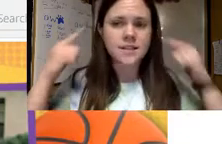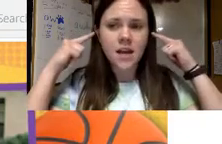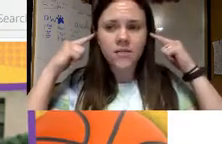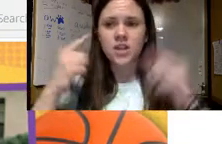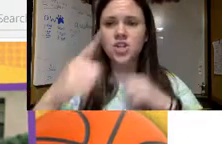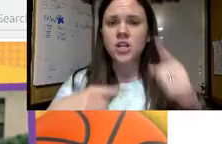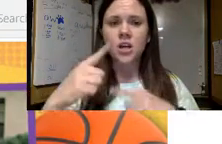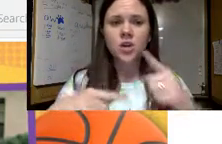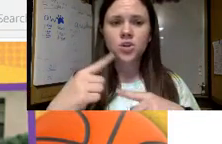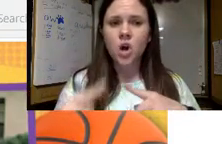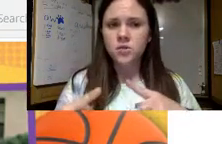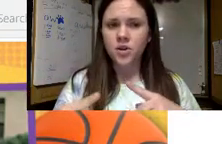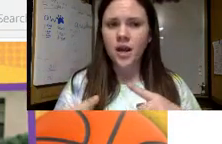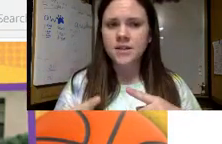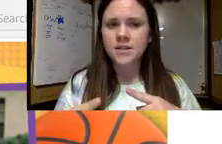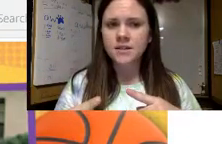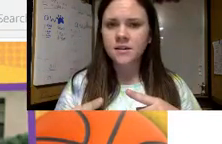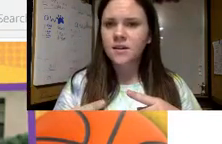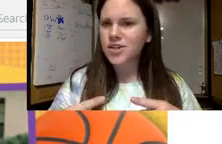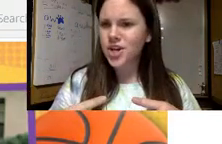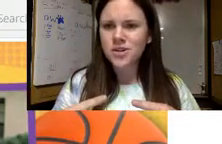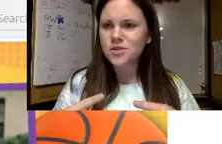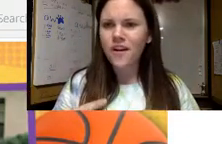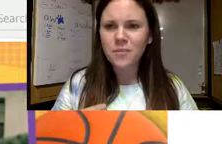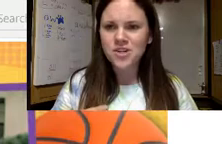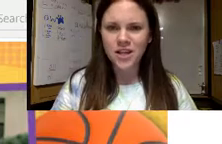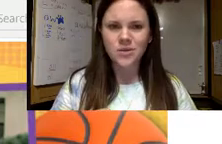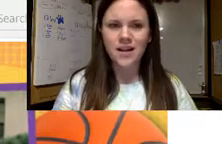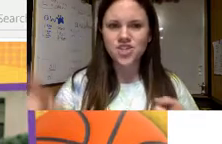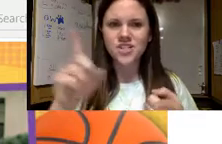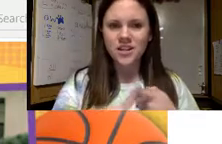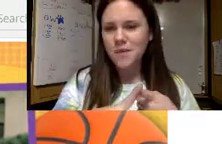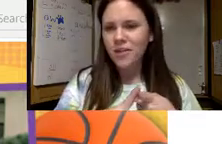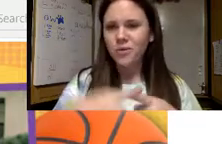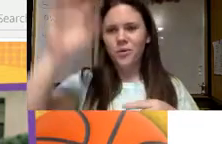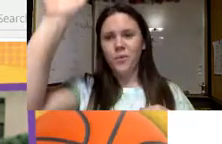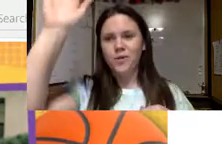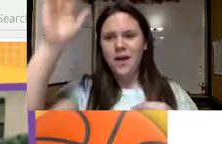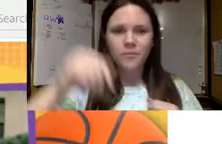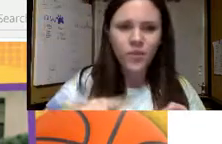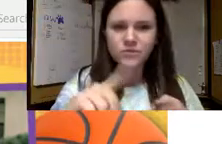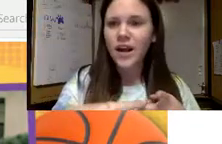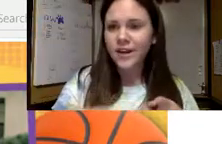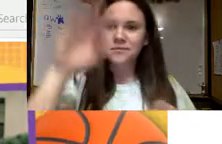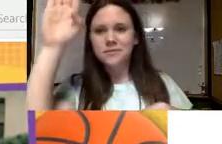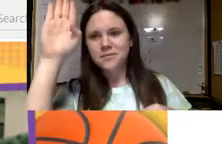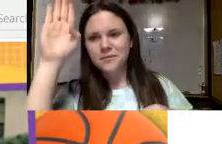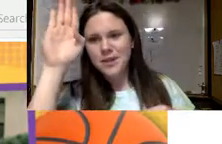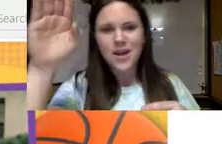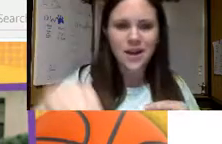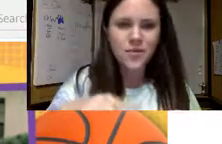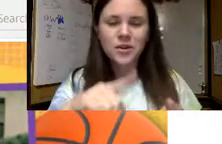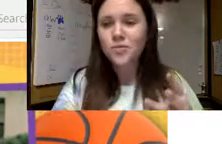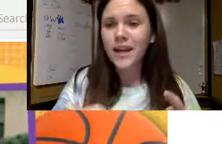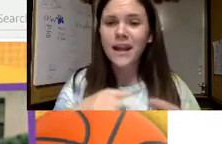she is deaf and she talks with her hands, she also is very much like you guys. She studies math. We do that. Writing. We